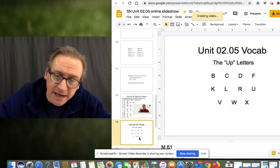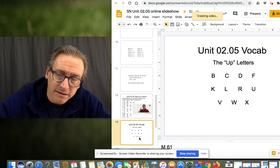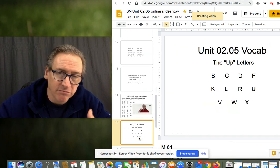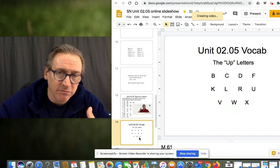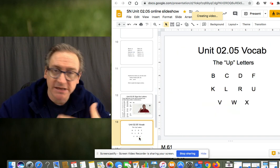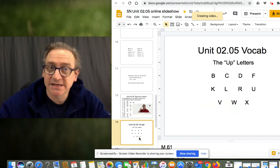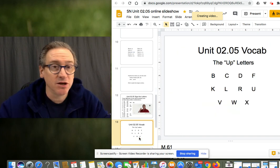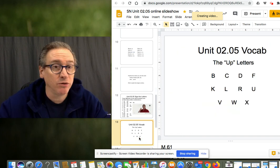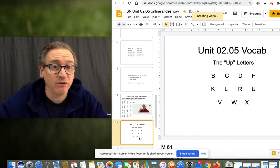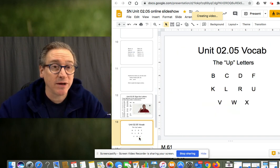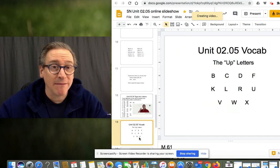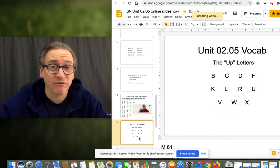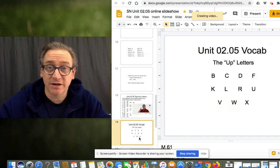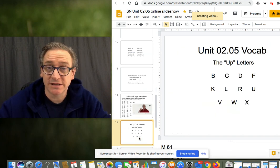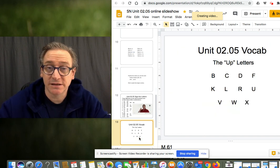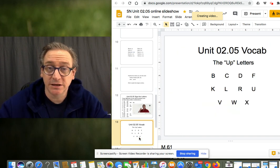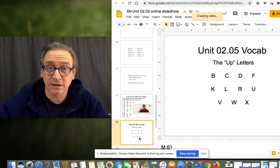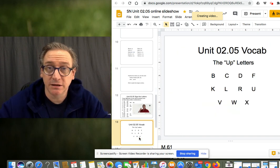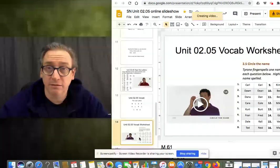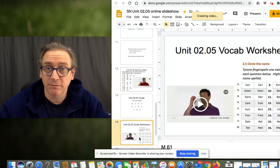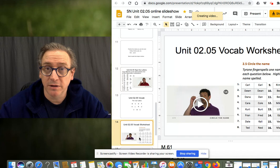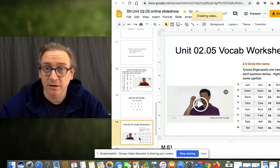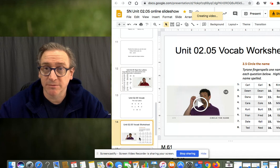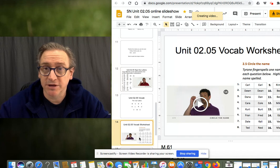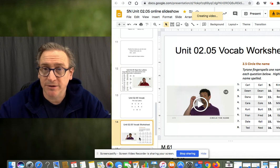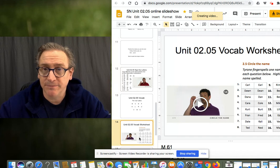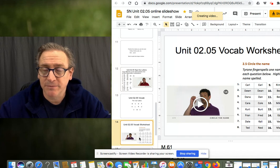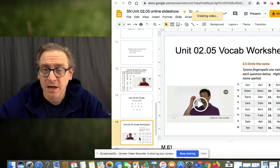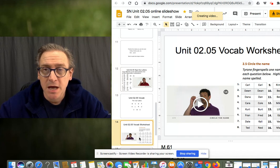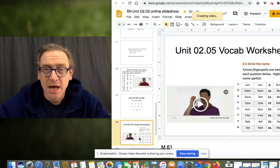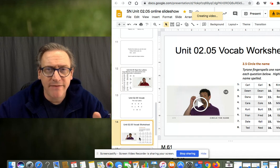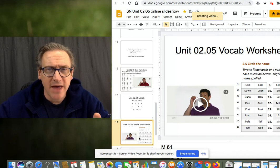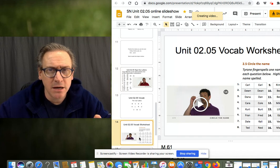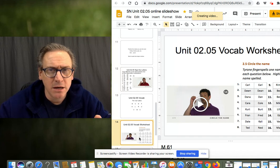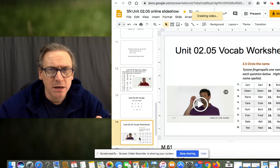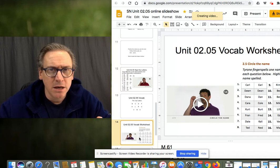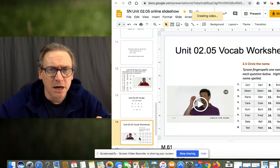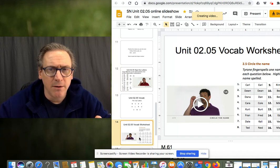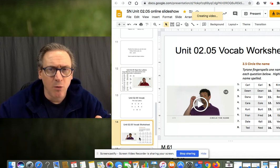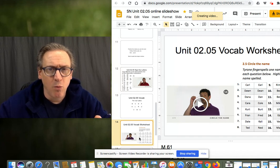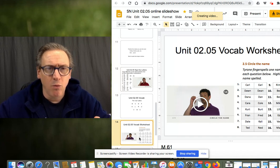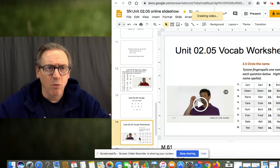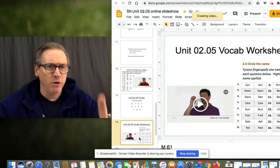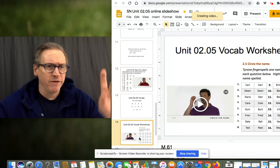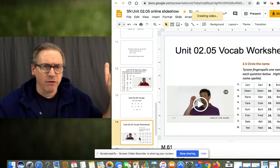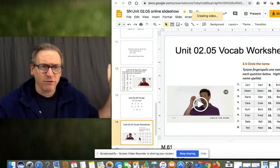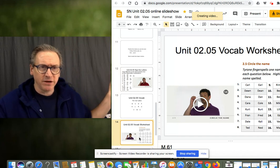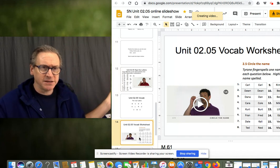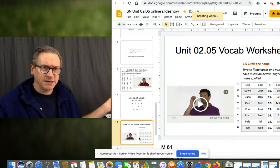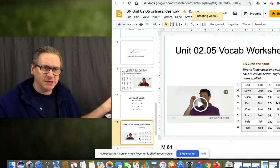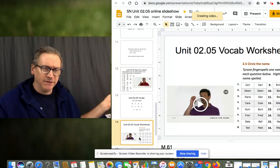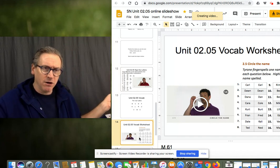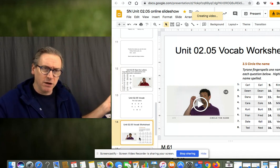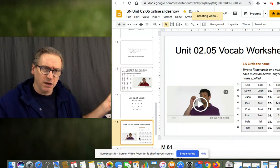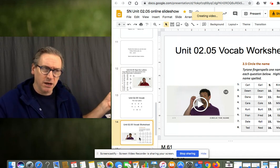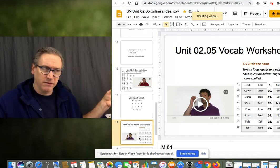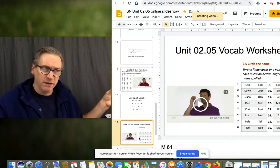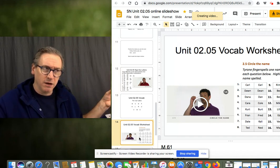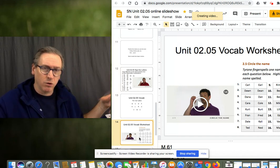And again, this is the only vocab for this little subchapter. And then one of the other things that's in